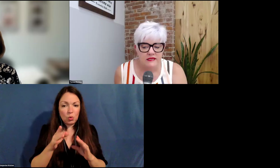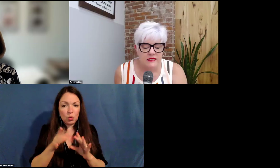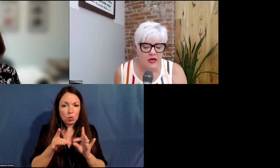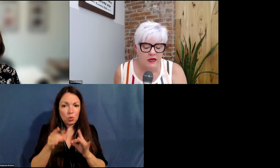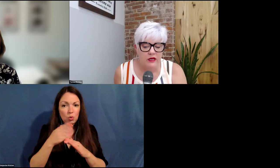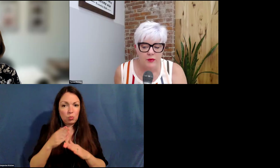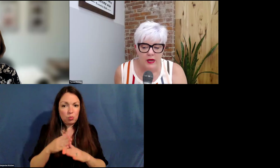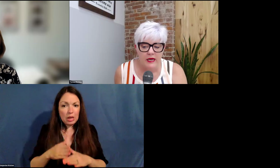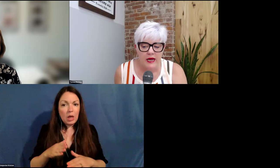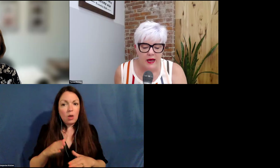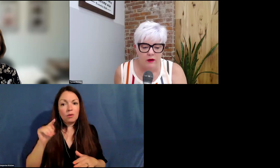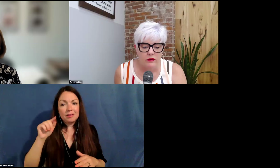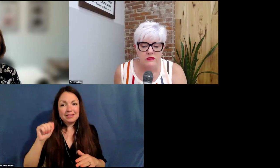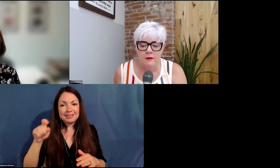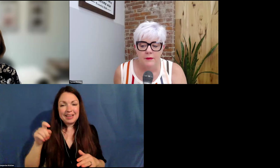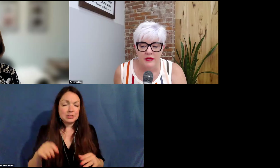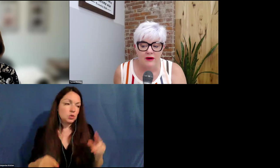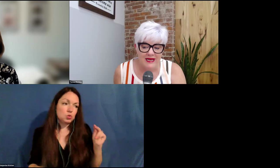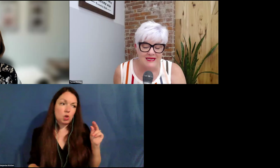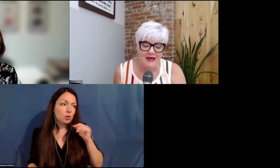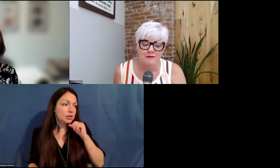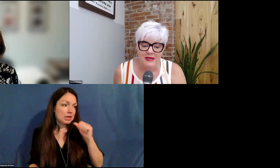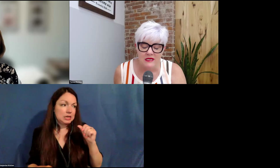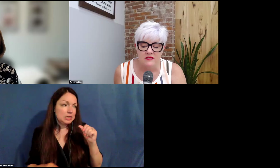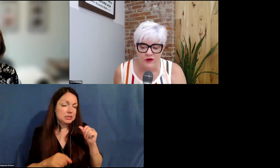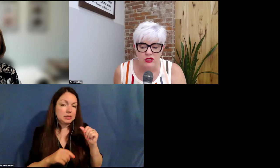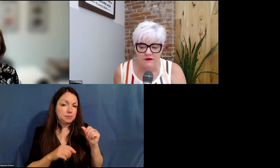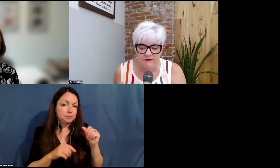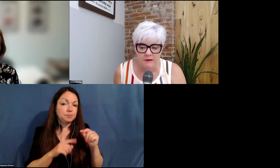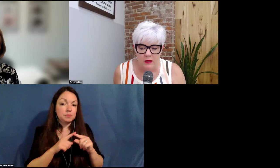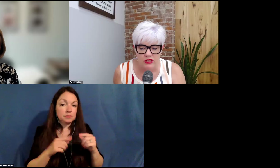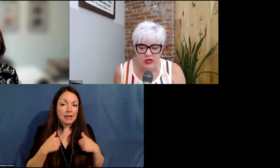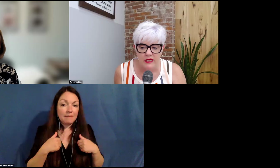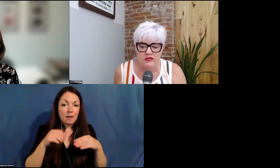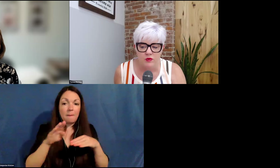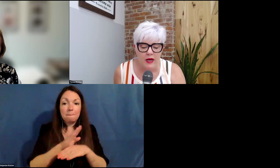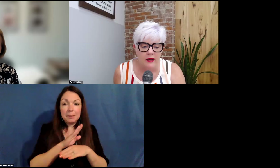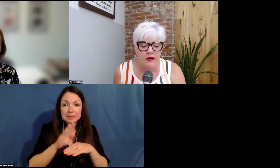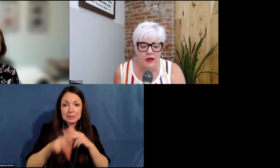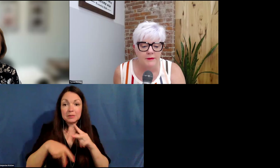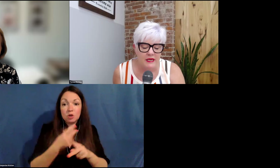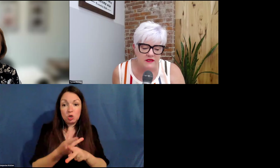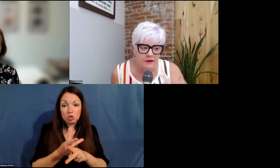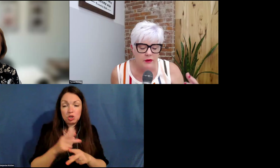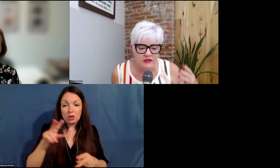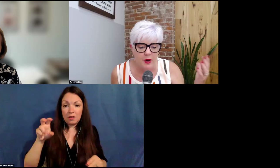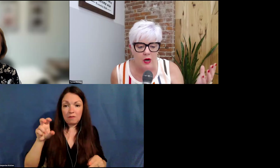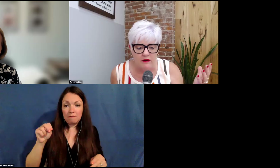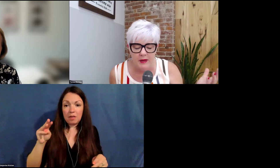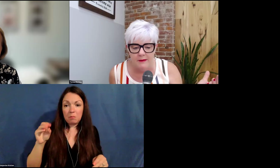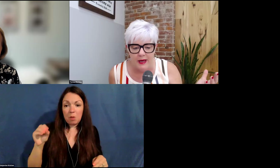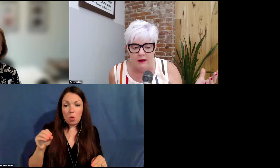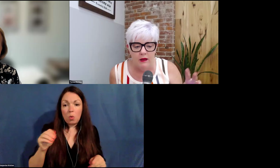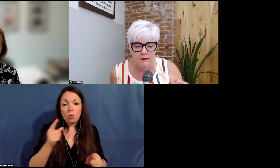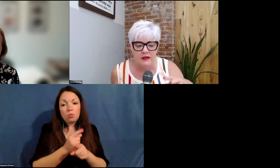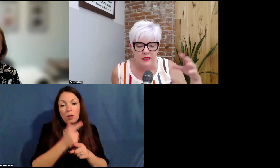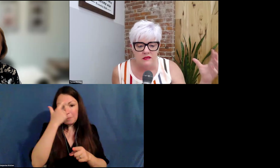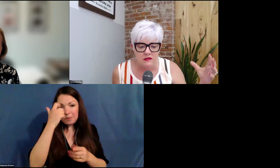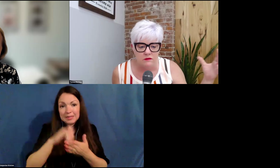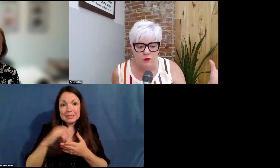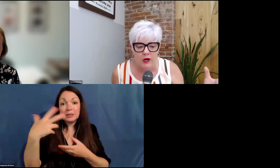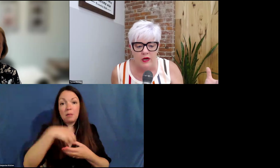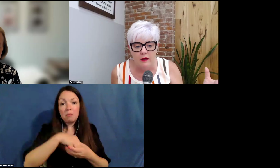It does not break it out, but there is a business version of Venmo. Jen is right, because Venmo is a part of PayPal. I